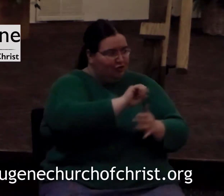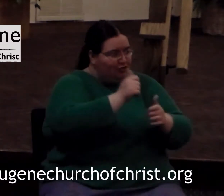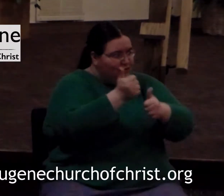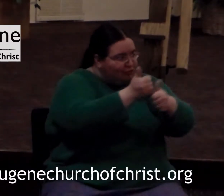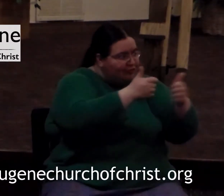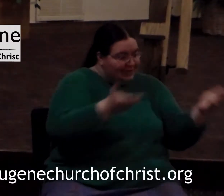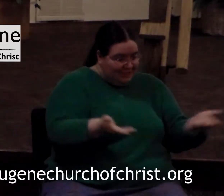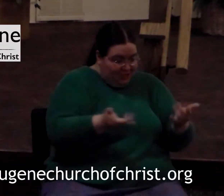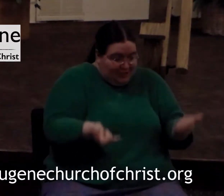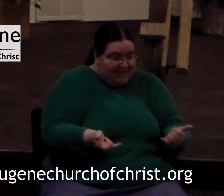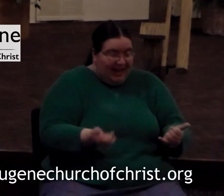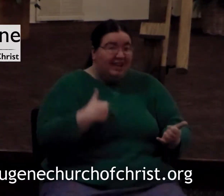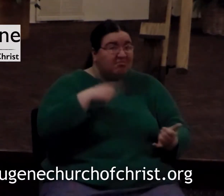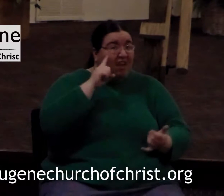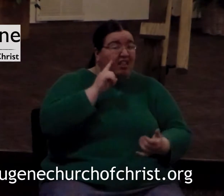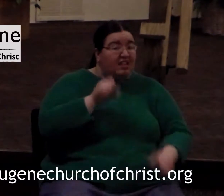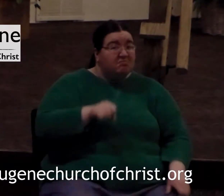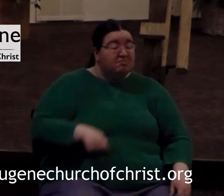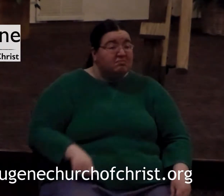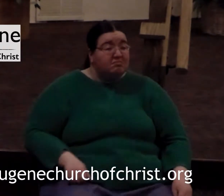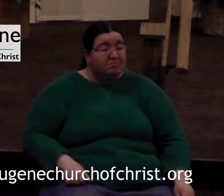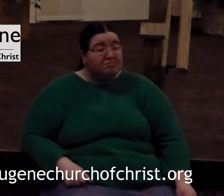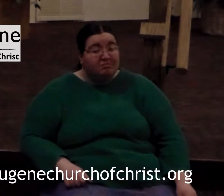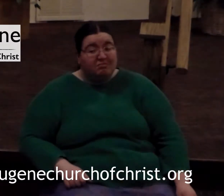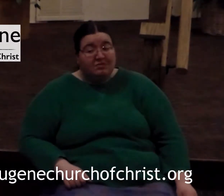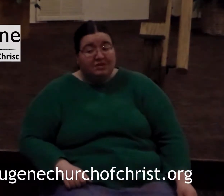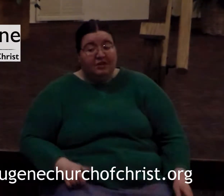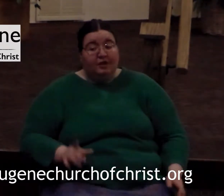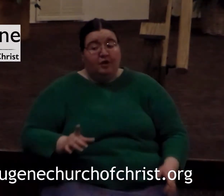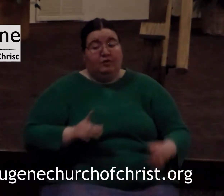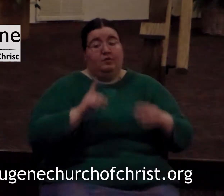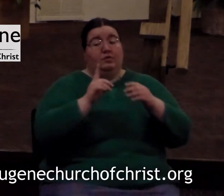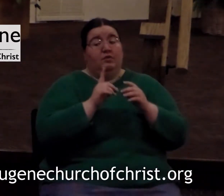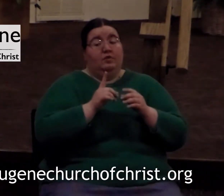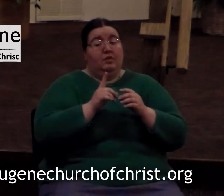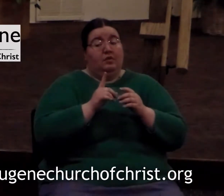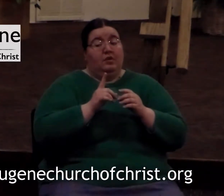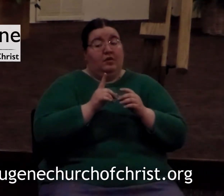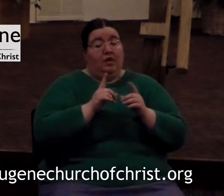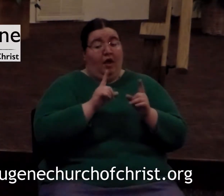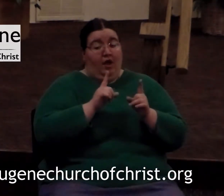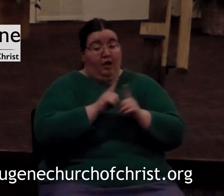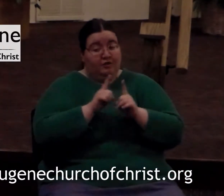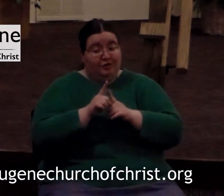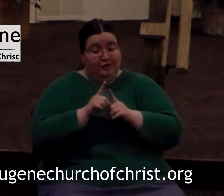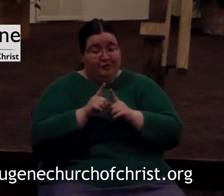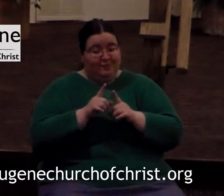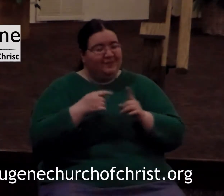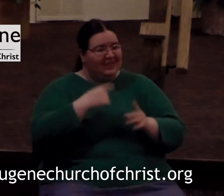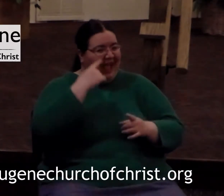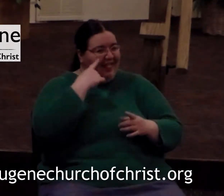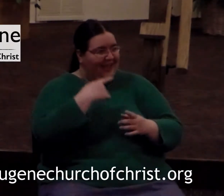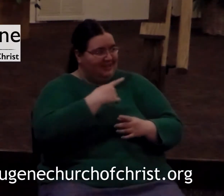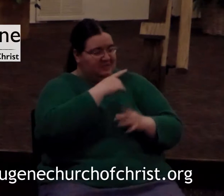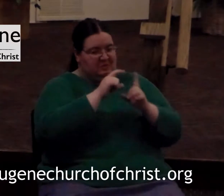will. And more than that, before we leave this behind, I love this you ought to say. If you were paying attention to Randy last